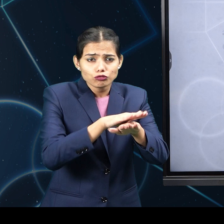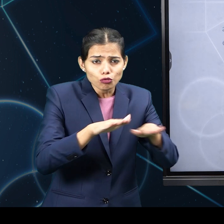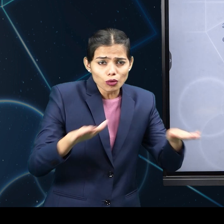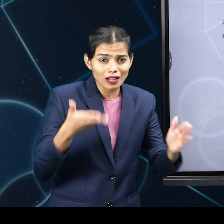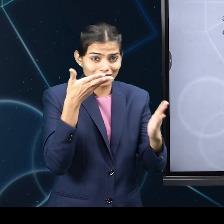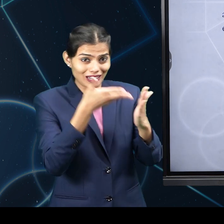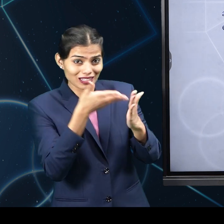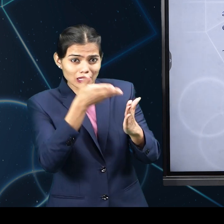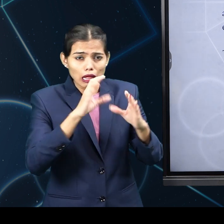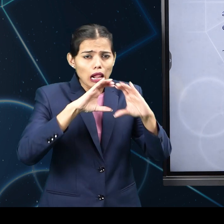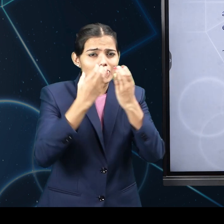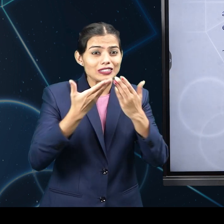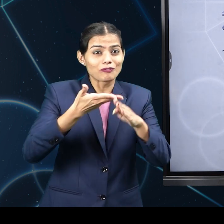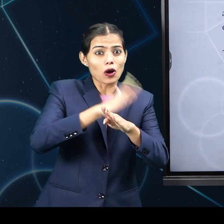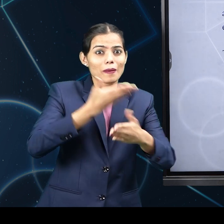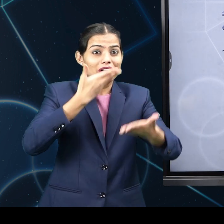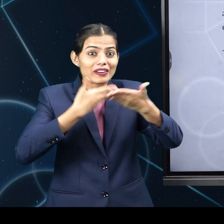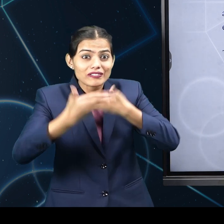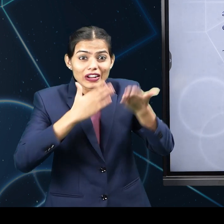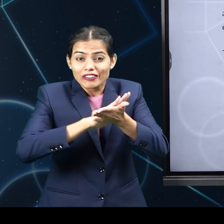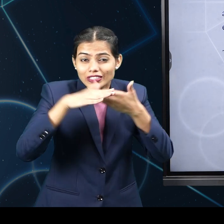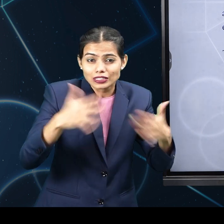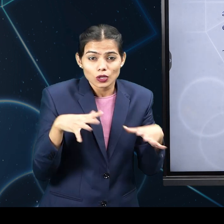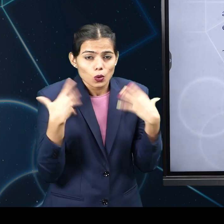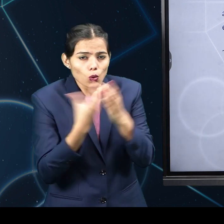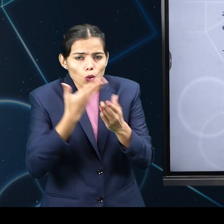Students, in this session, we will learn about classical probability.